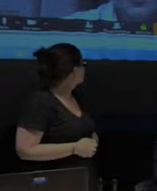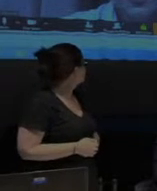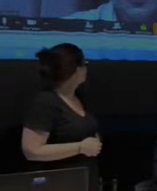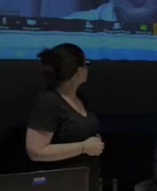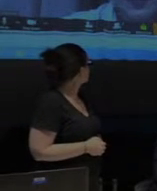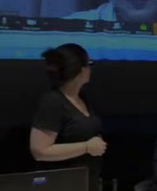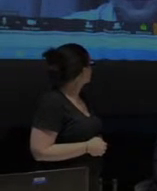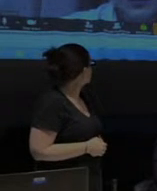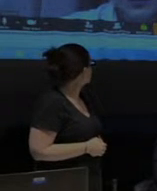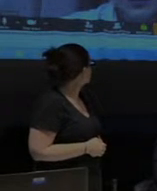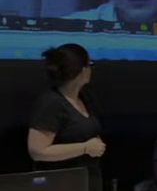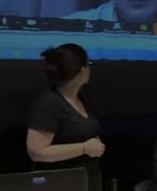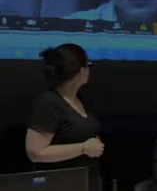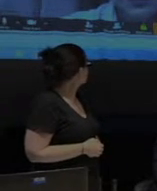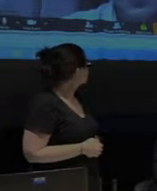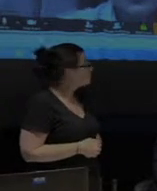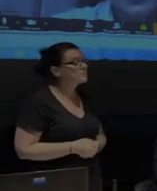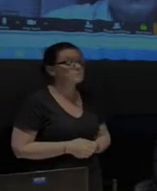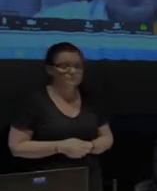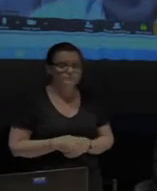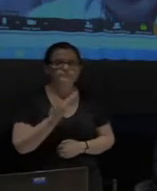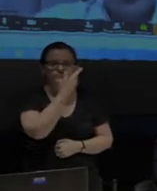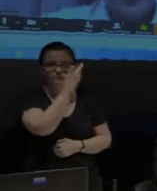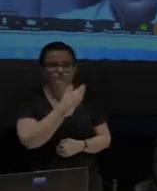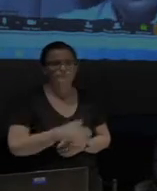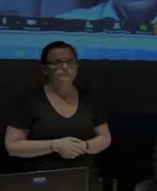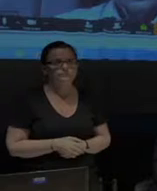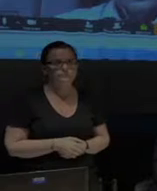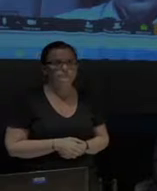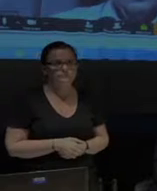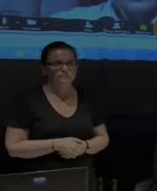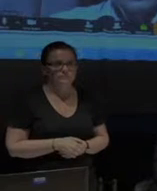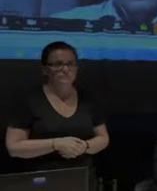Yeah, would you like to? Yeah,